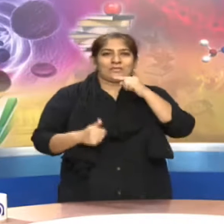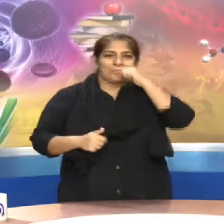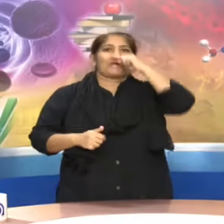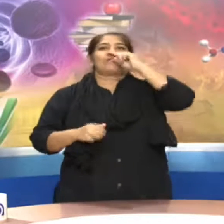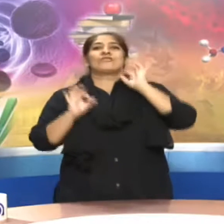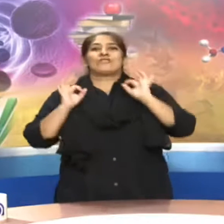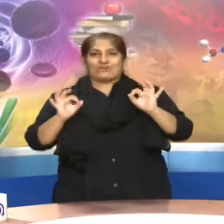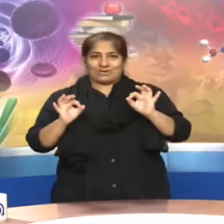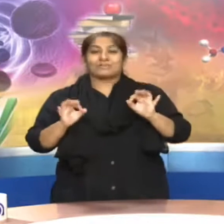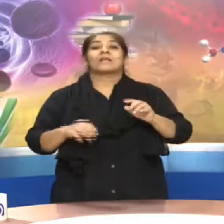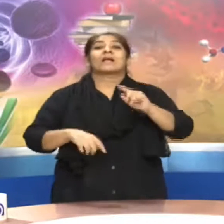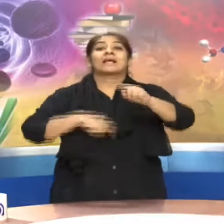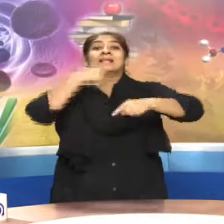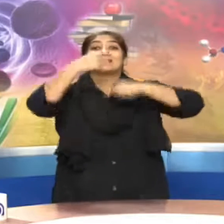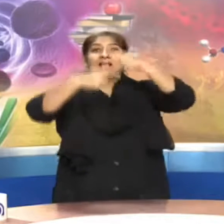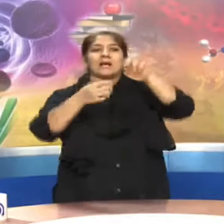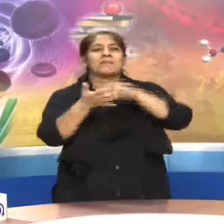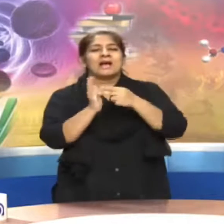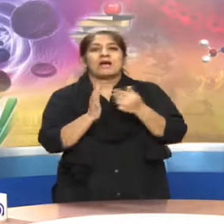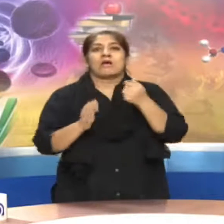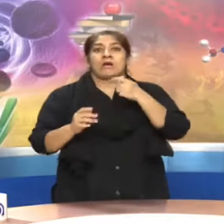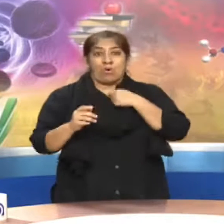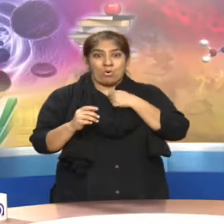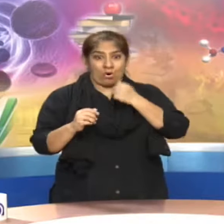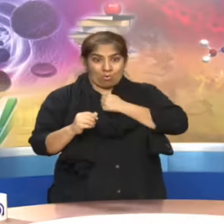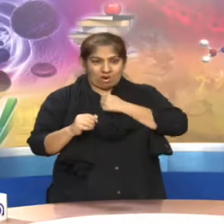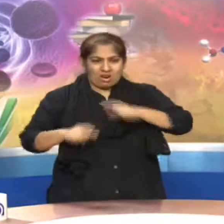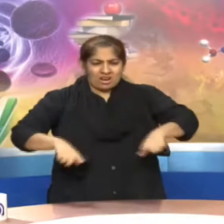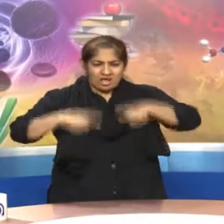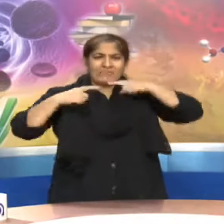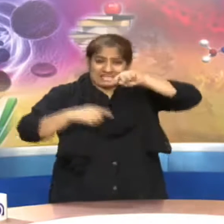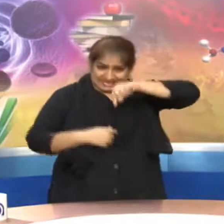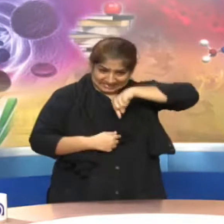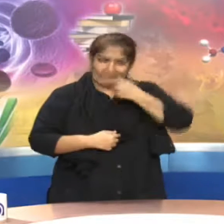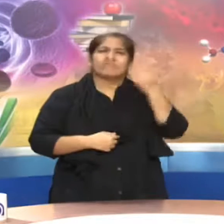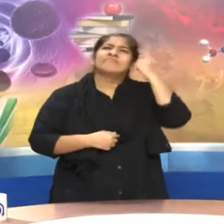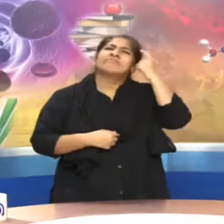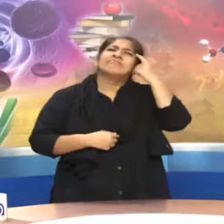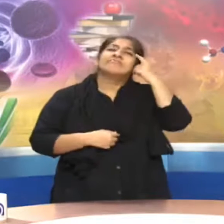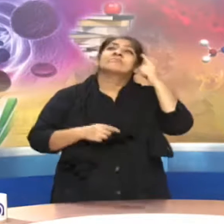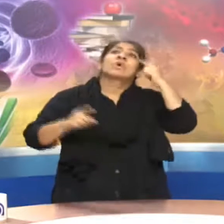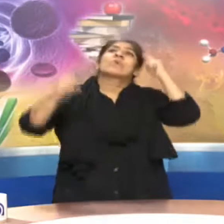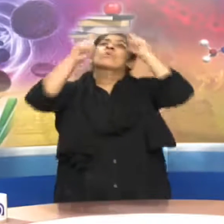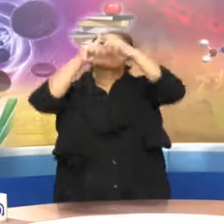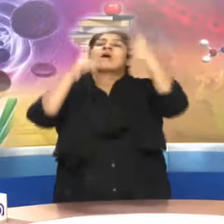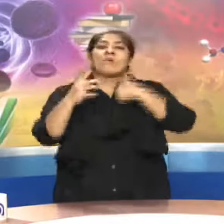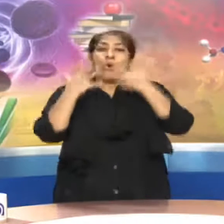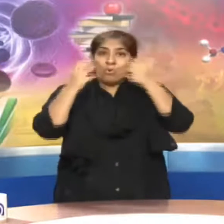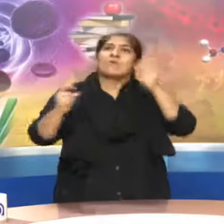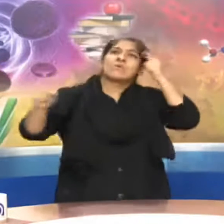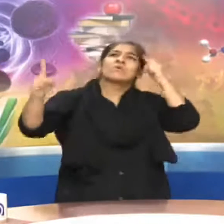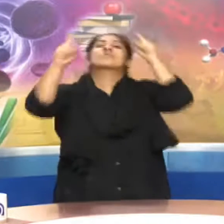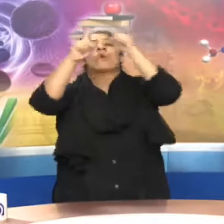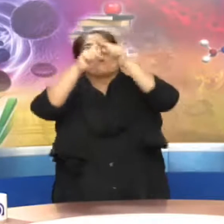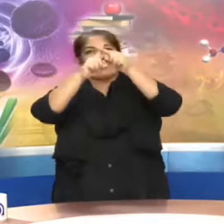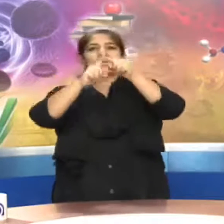are really working good and we are proud of ourselves. So, these are the three needs, and the next need, which